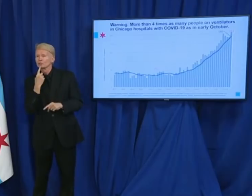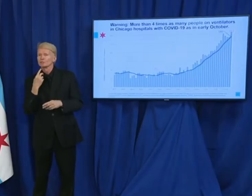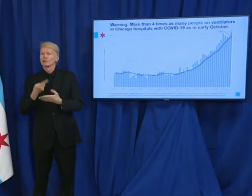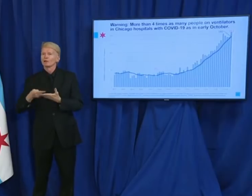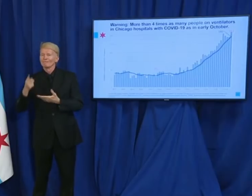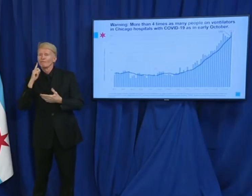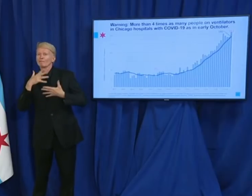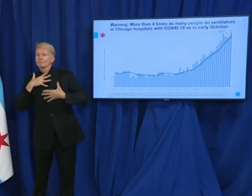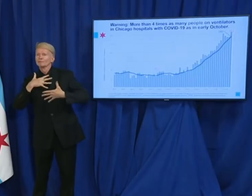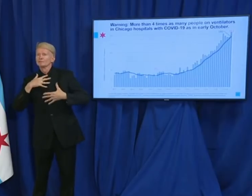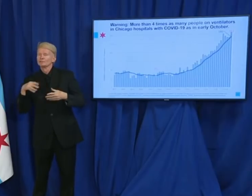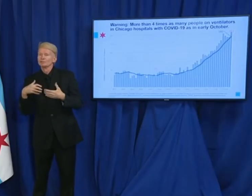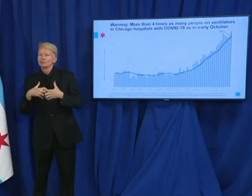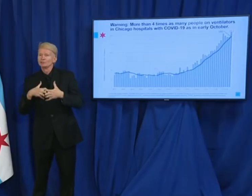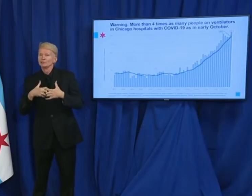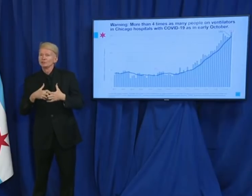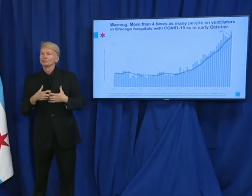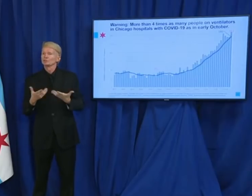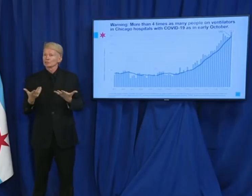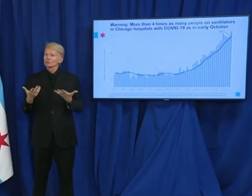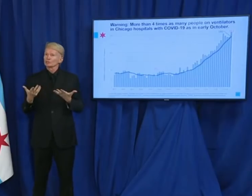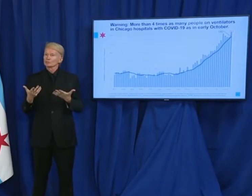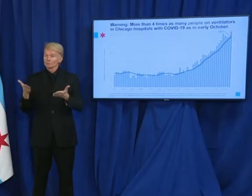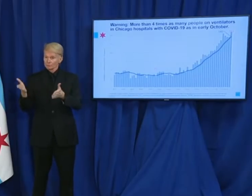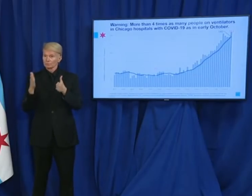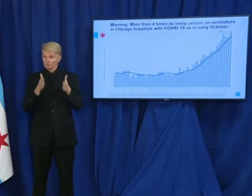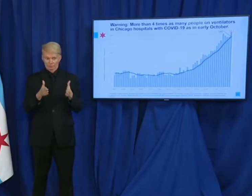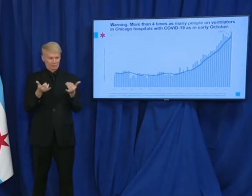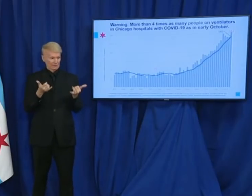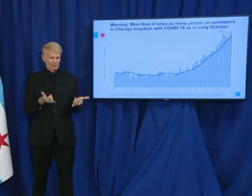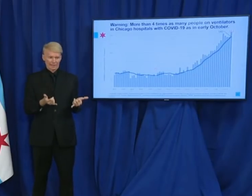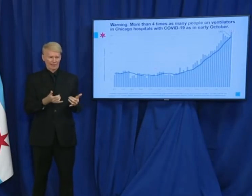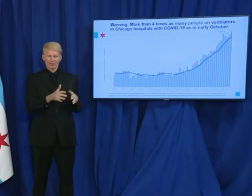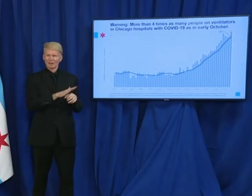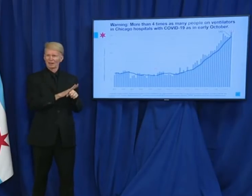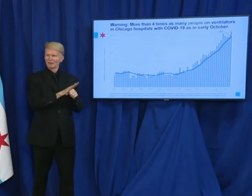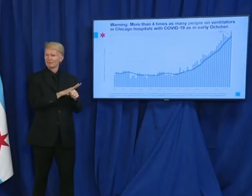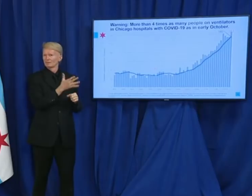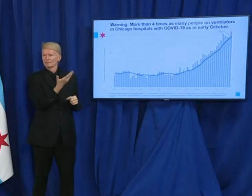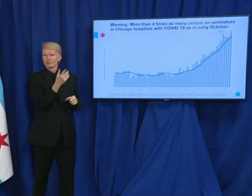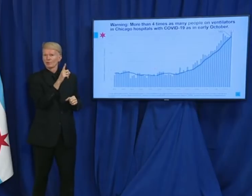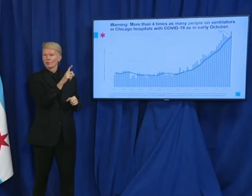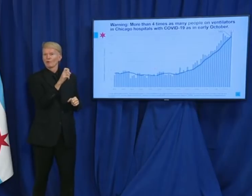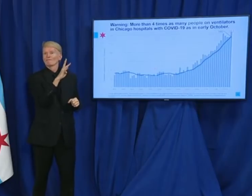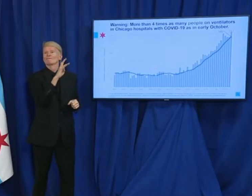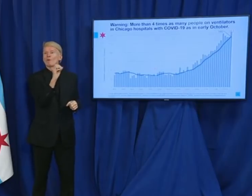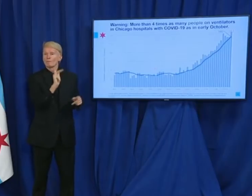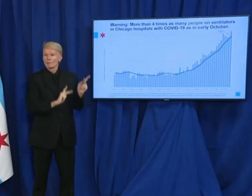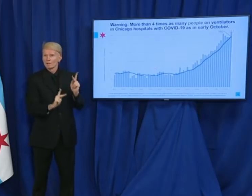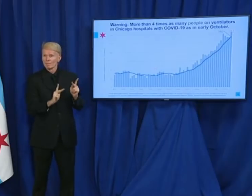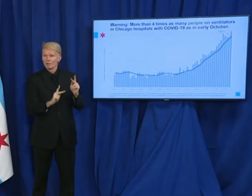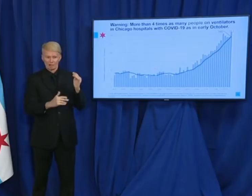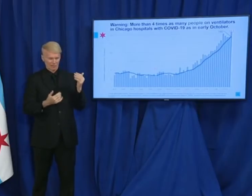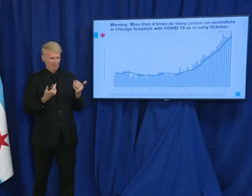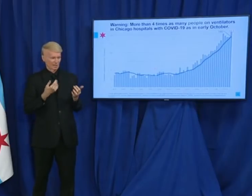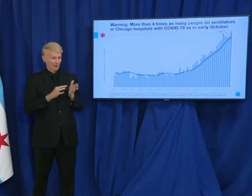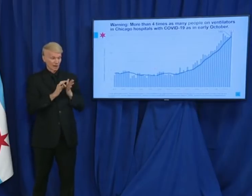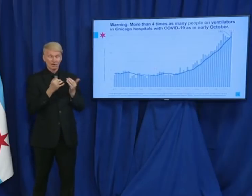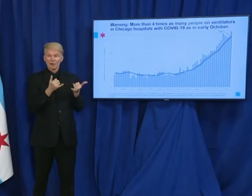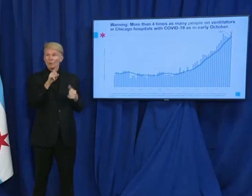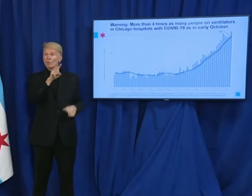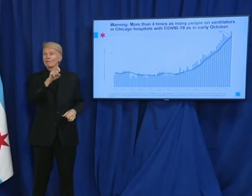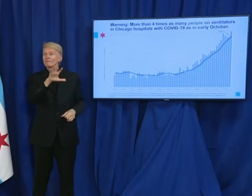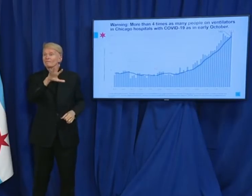ventilators a month ago. And now we're averaging 140 people with our most recent number of 153.